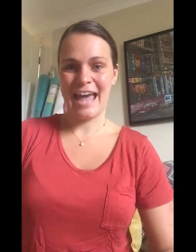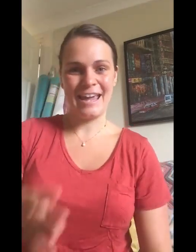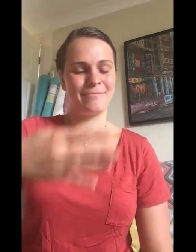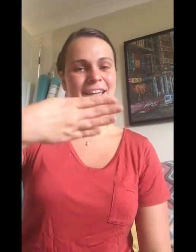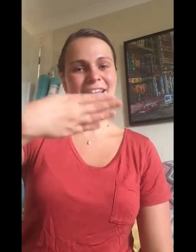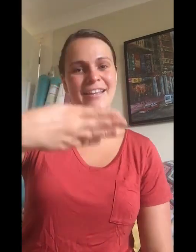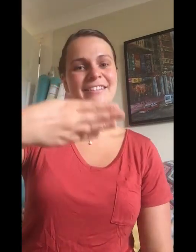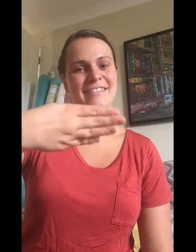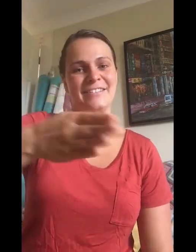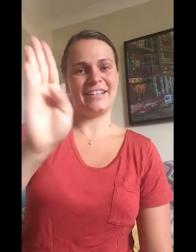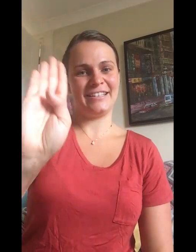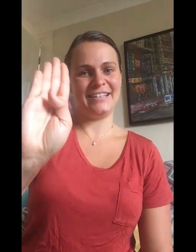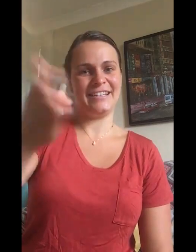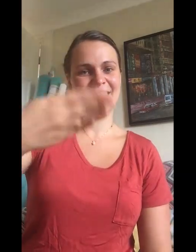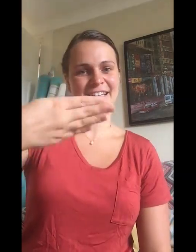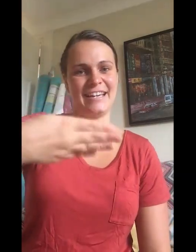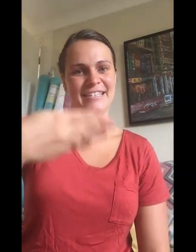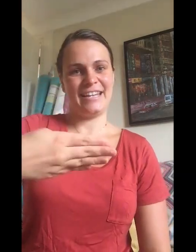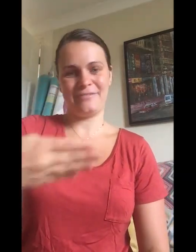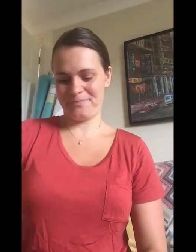same, do this one. 19.